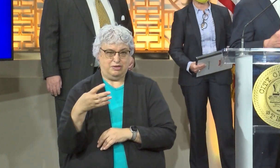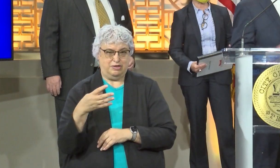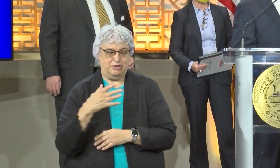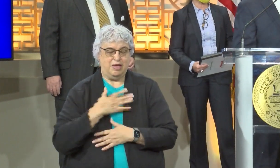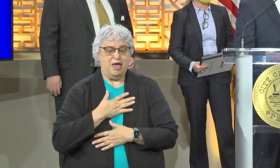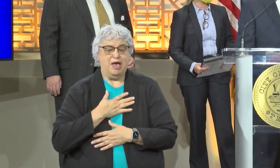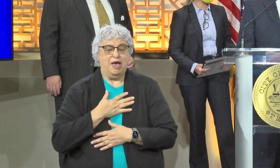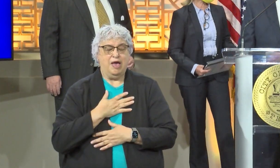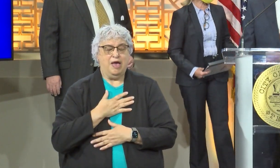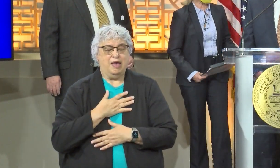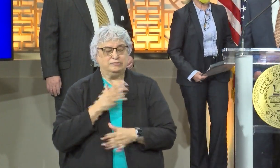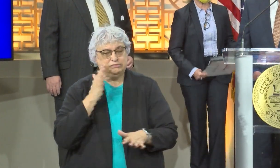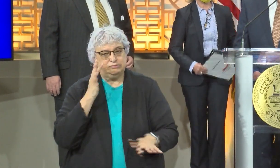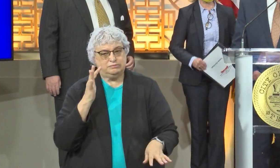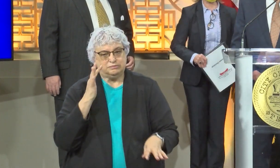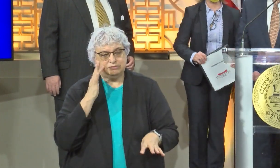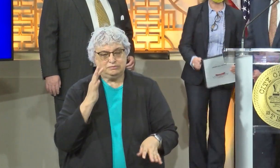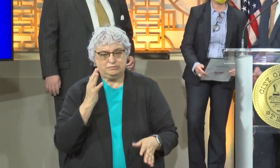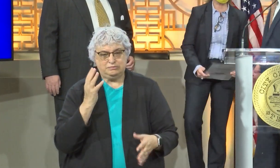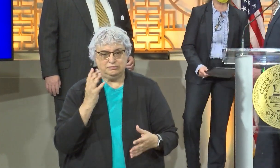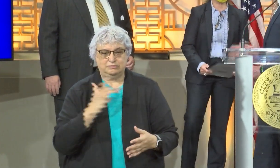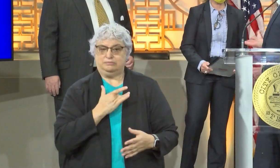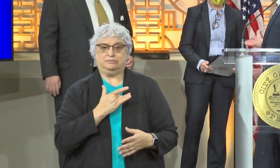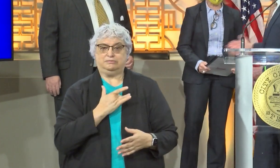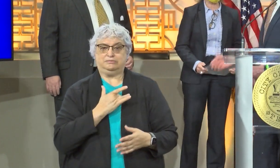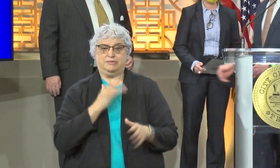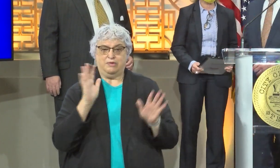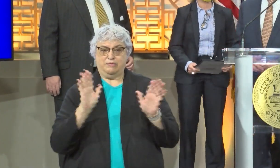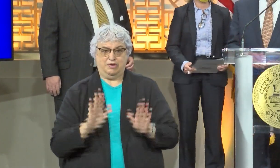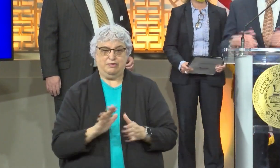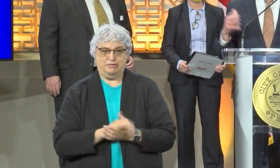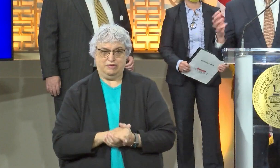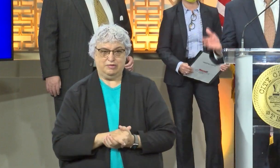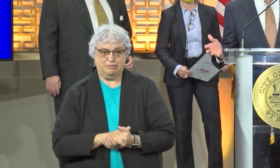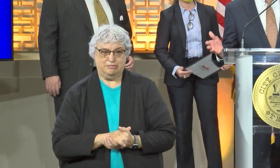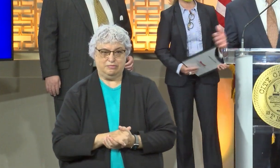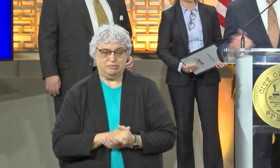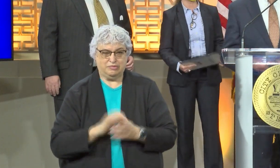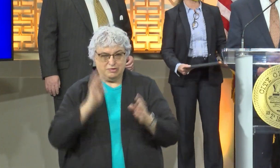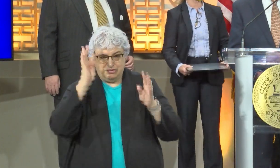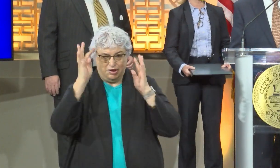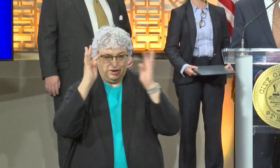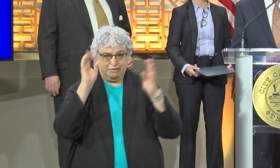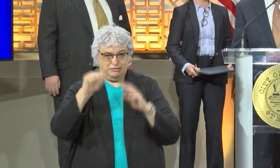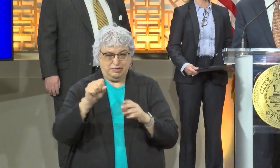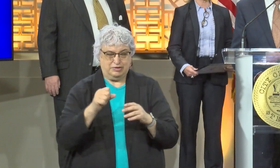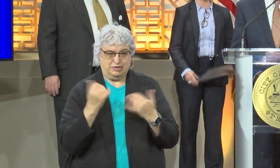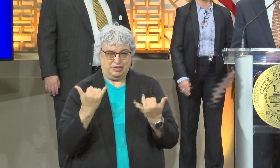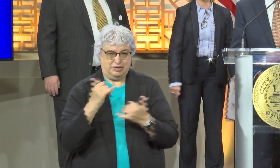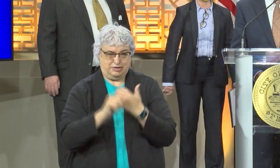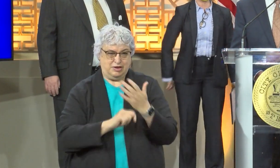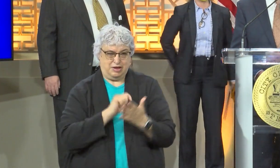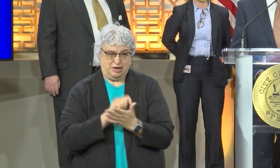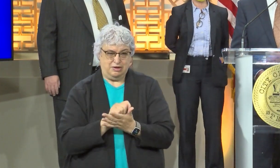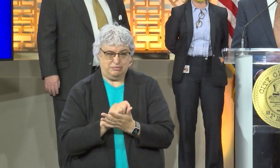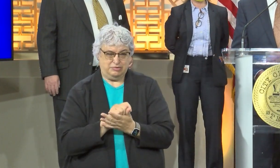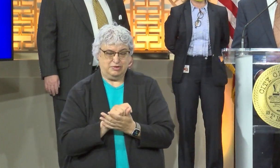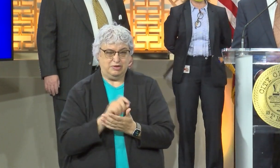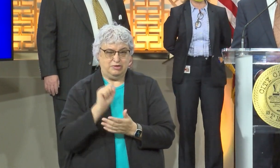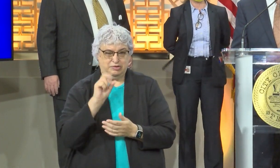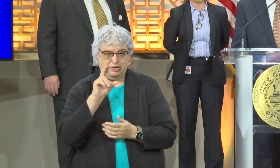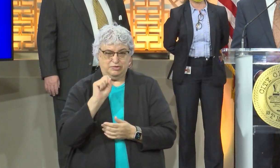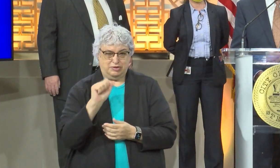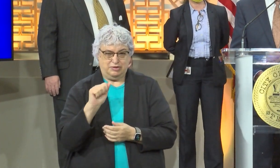in tears. I thought that was just so well done and so creative in these times. And